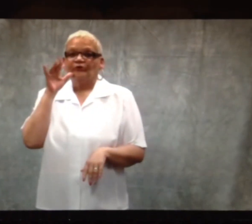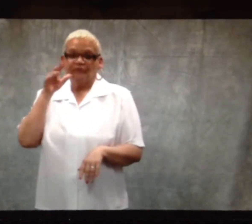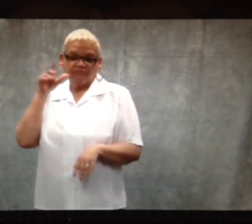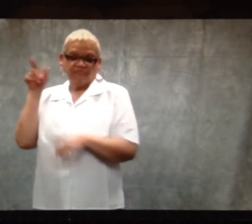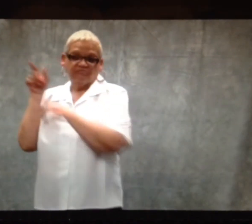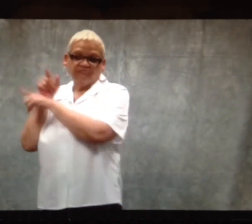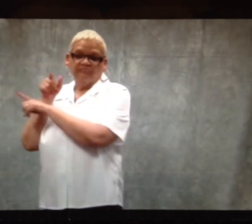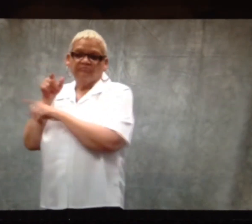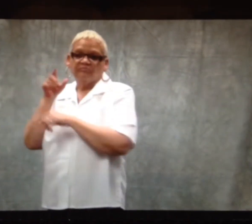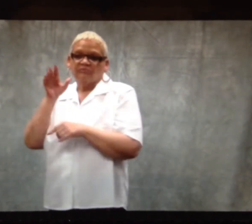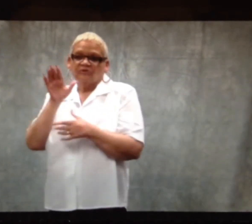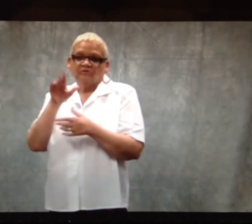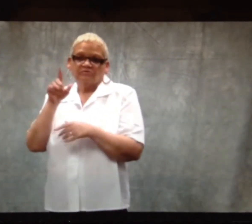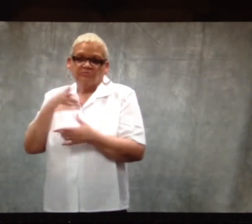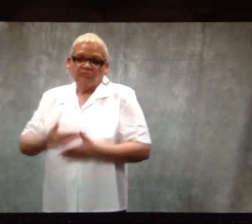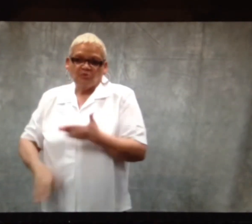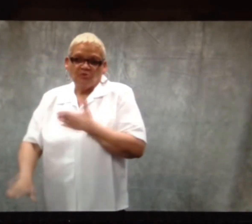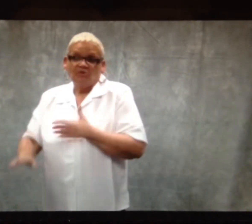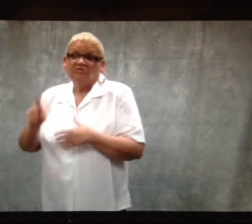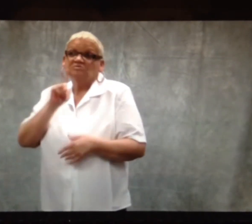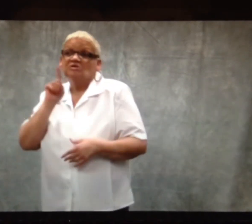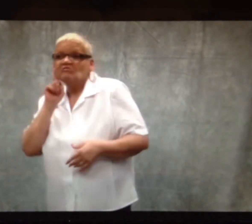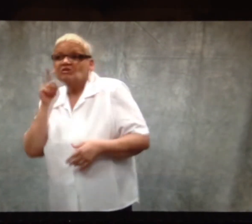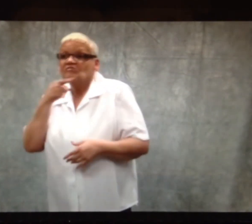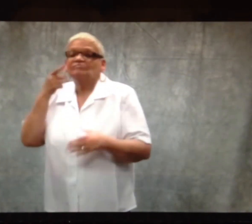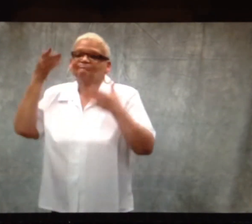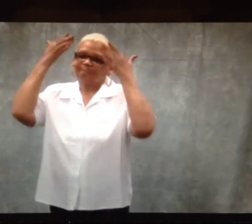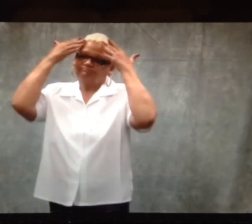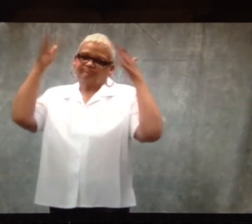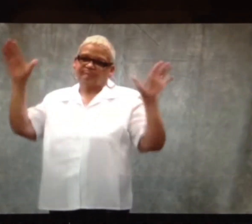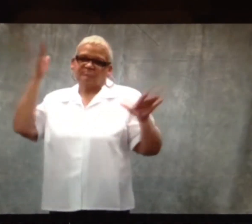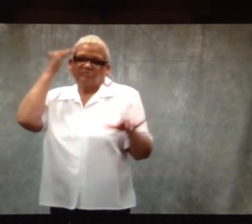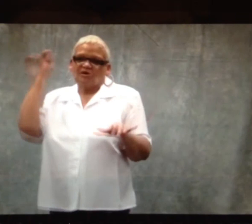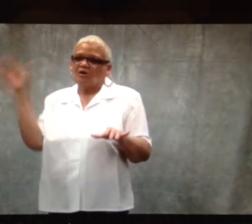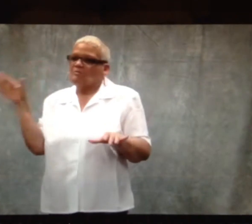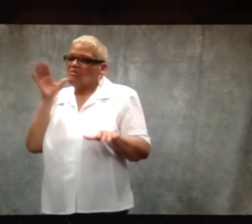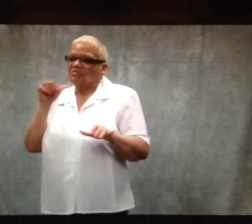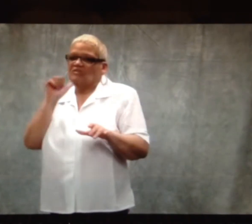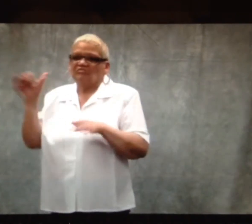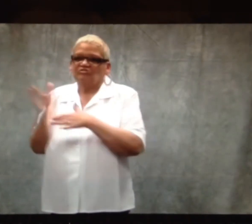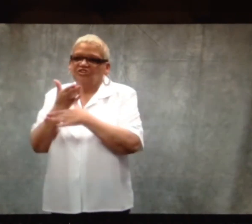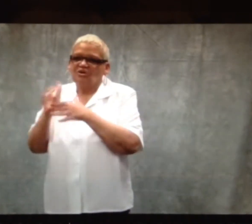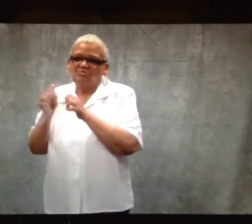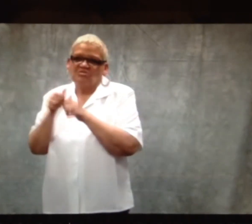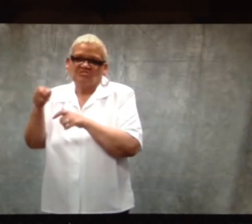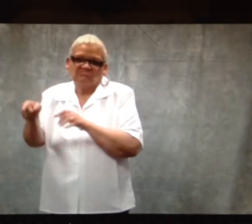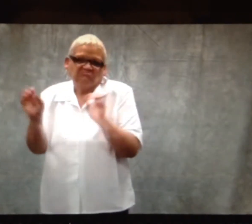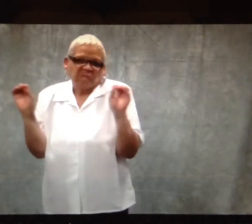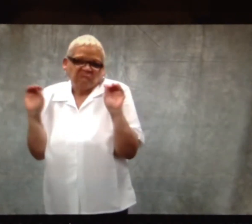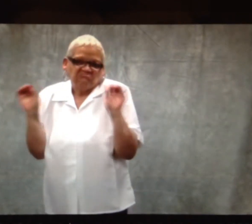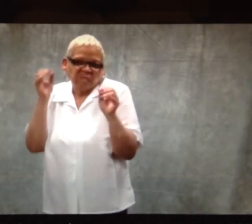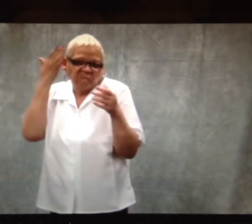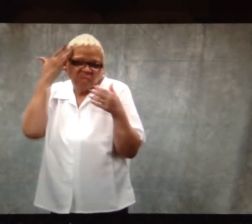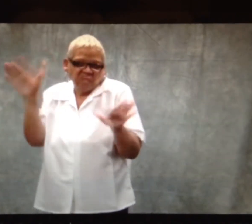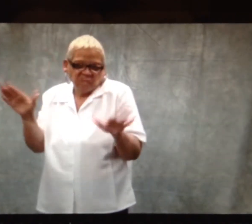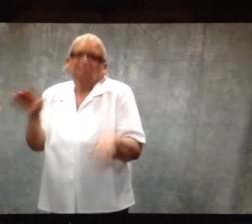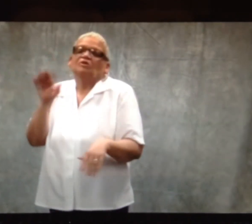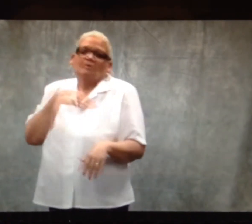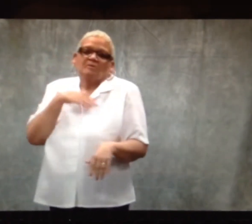attended MSD together, and they went there throughout their school career. My mom, now I'm